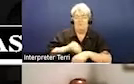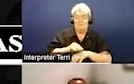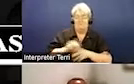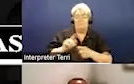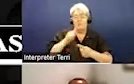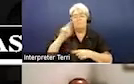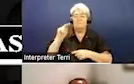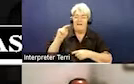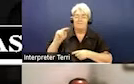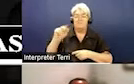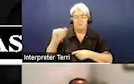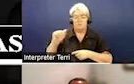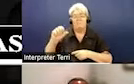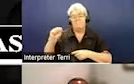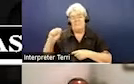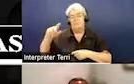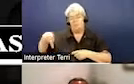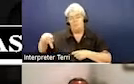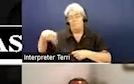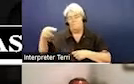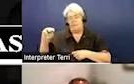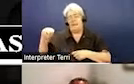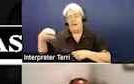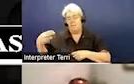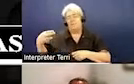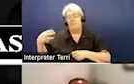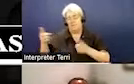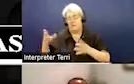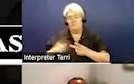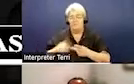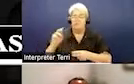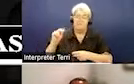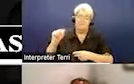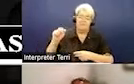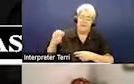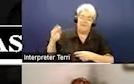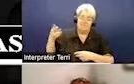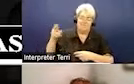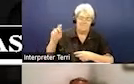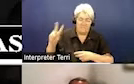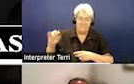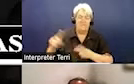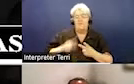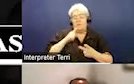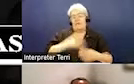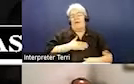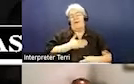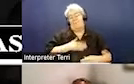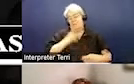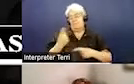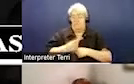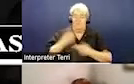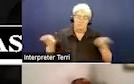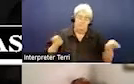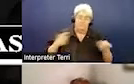Mental Health Program Directors, otherwise known as NASHPD. And it is my honor to host today's session. That is a